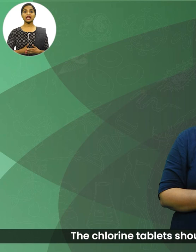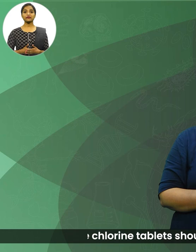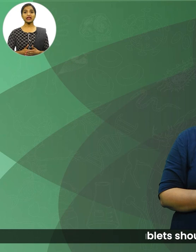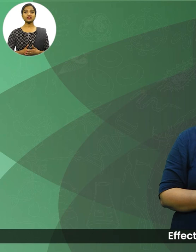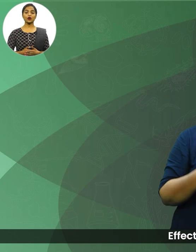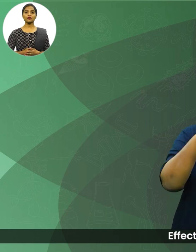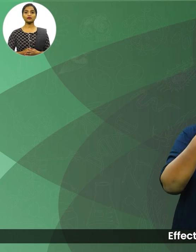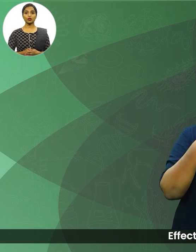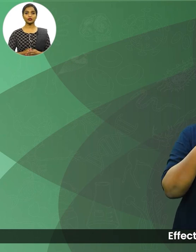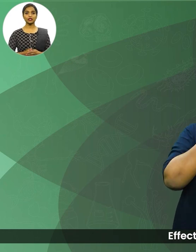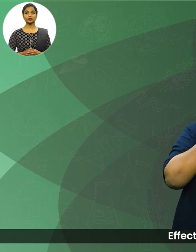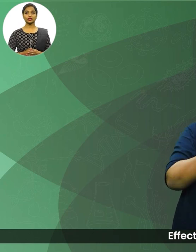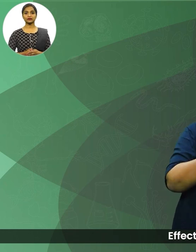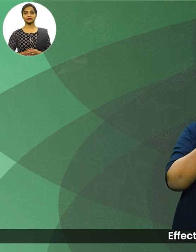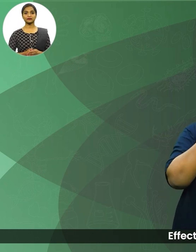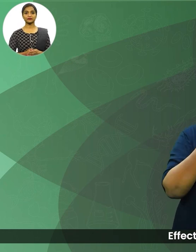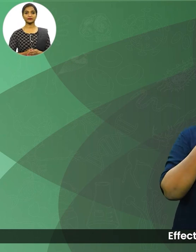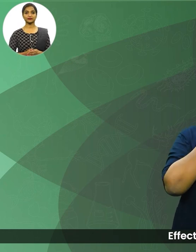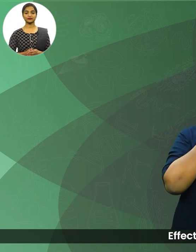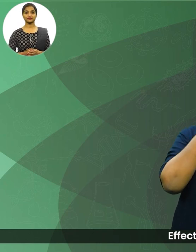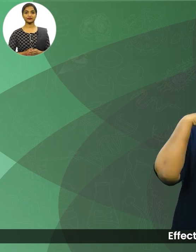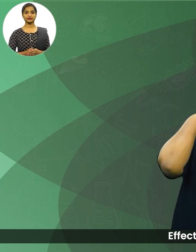Effects of water pollution